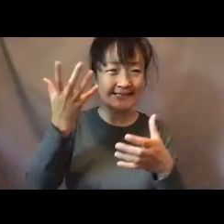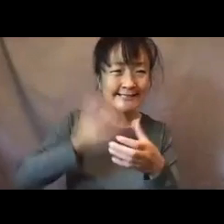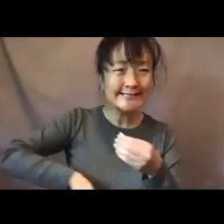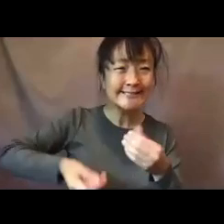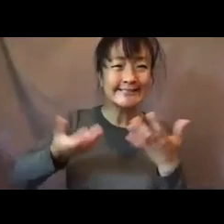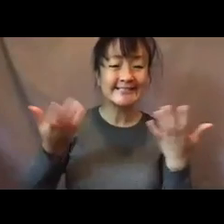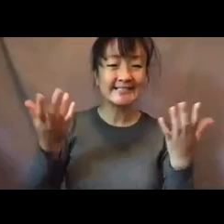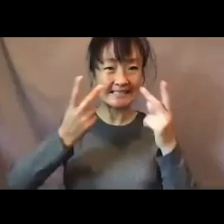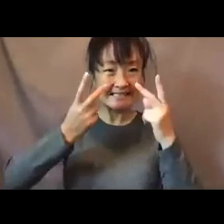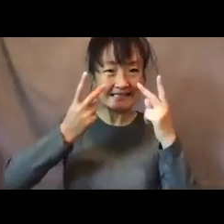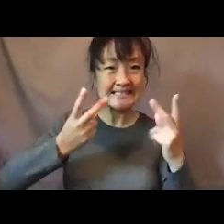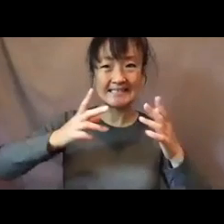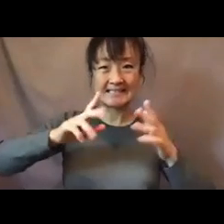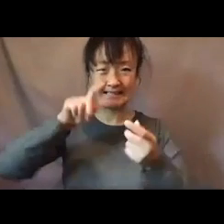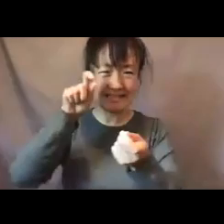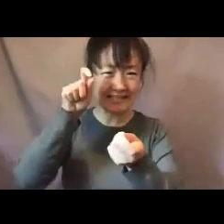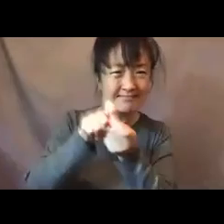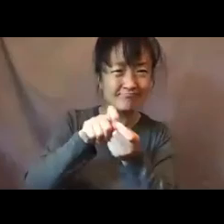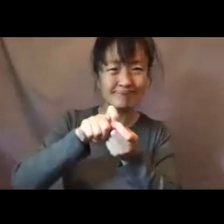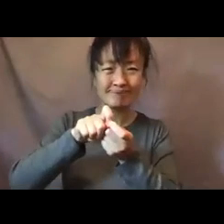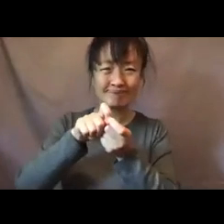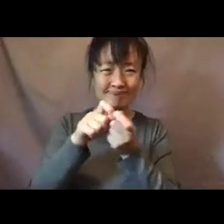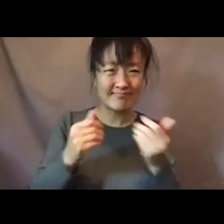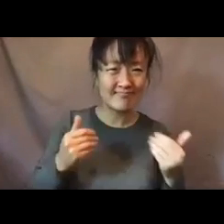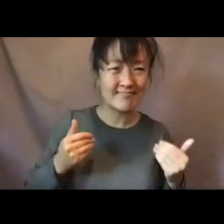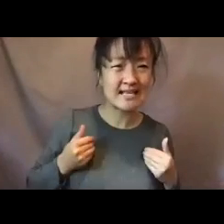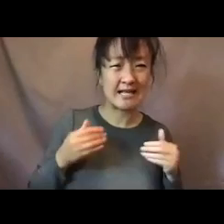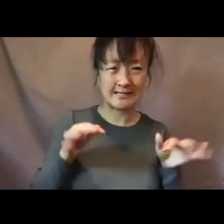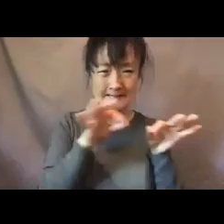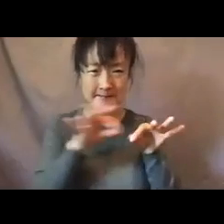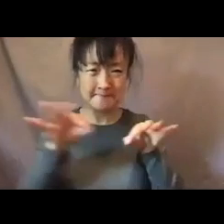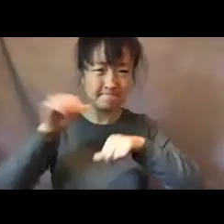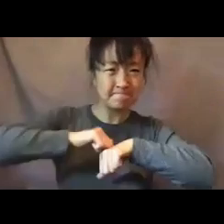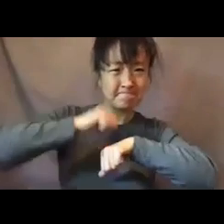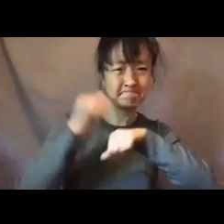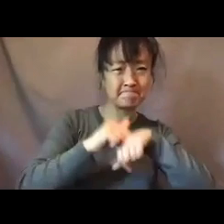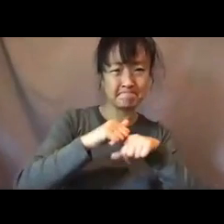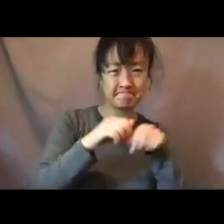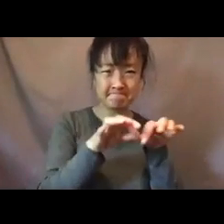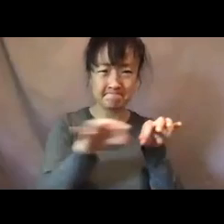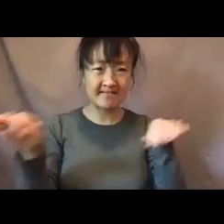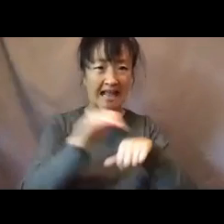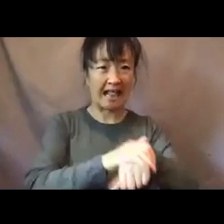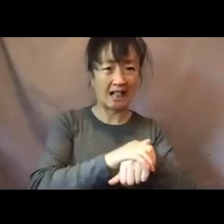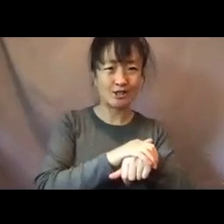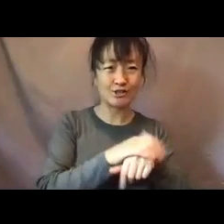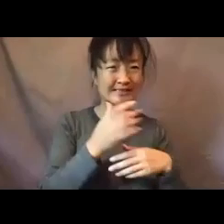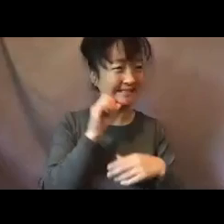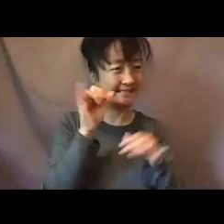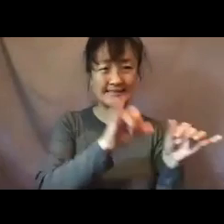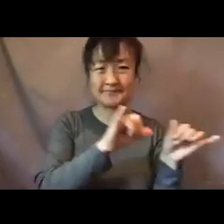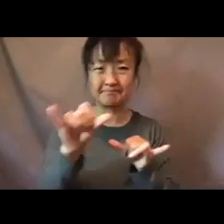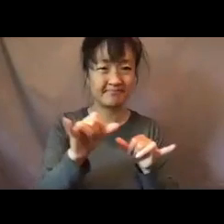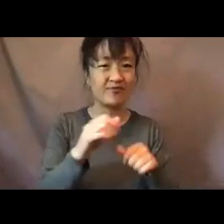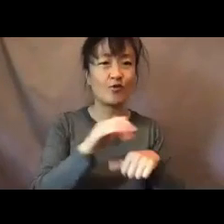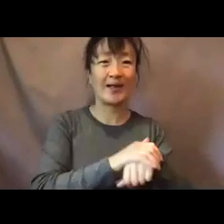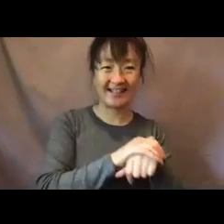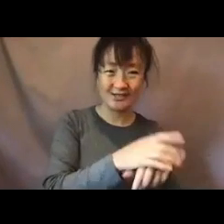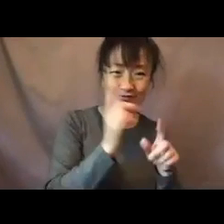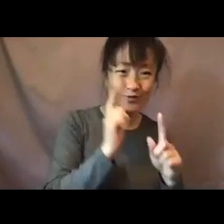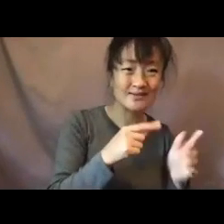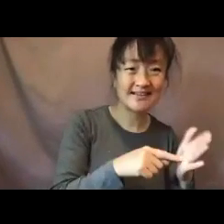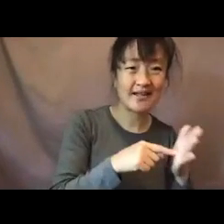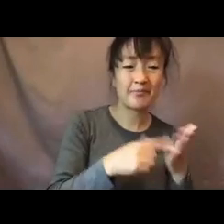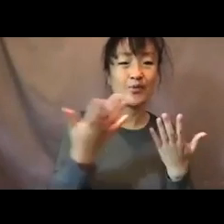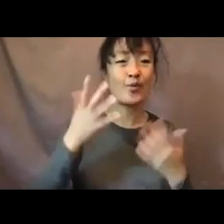seen to be precise by the way that we would use language in English, for example, or in Western developed